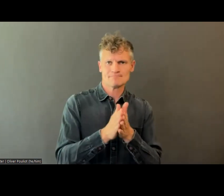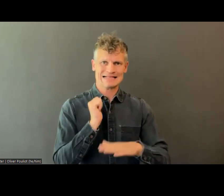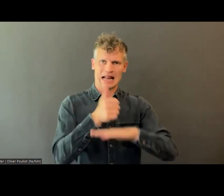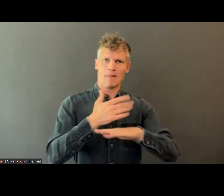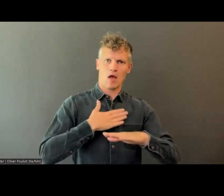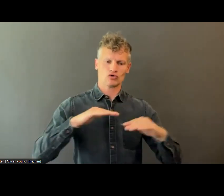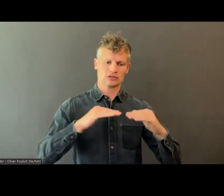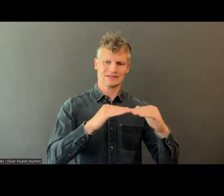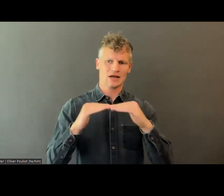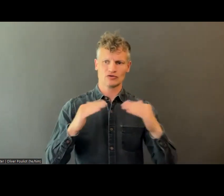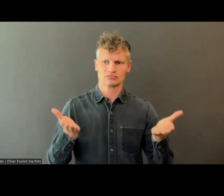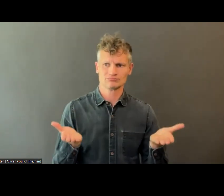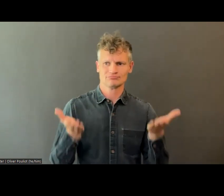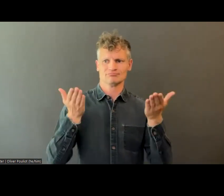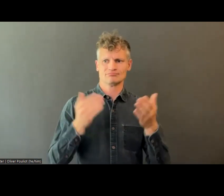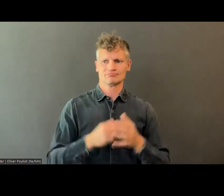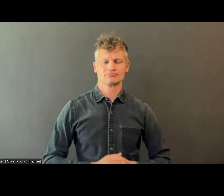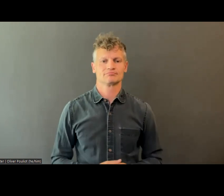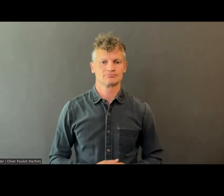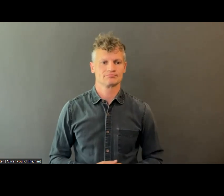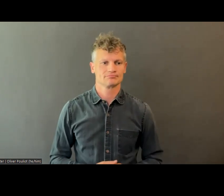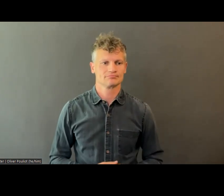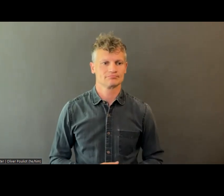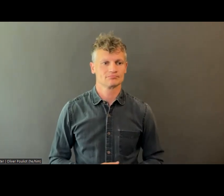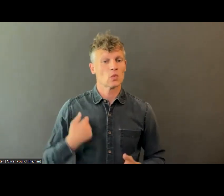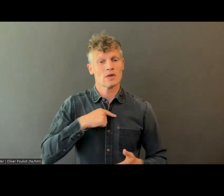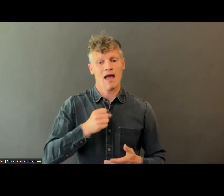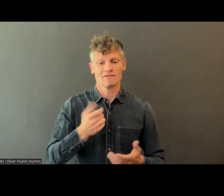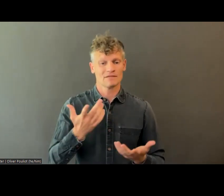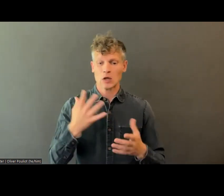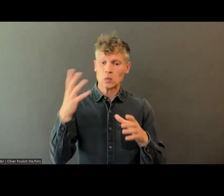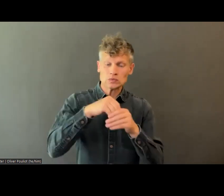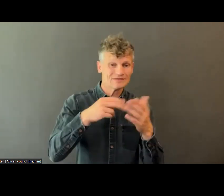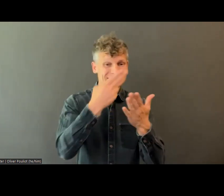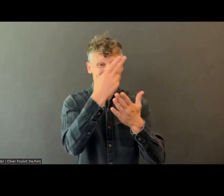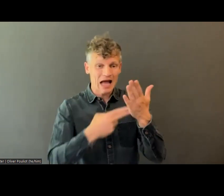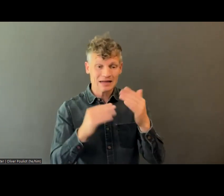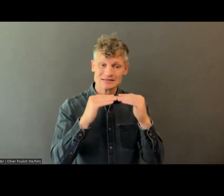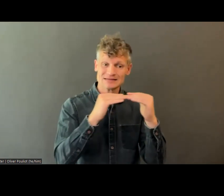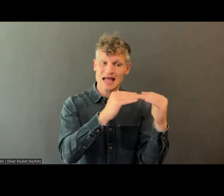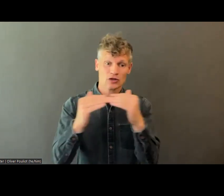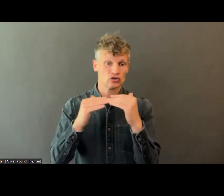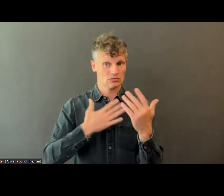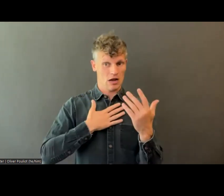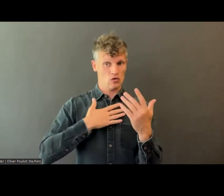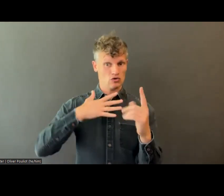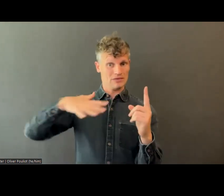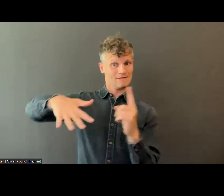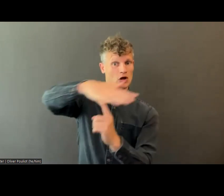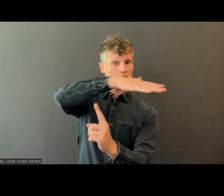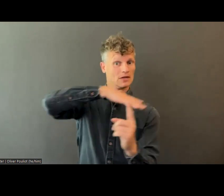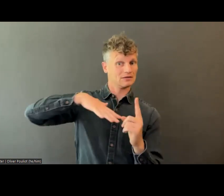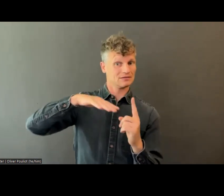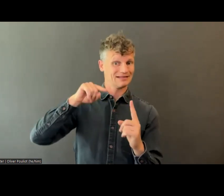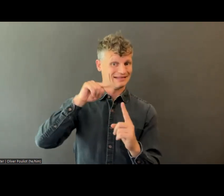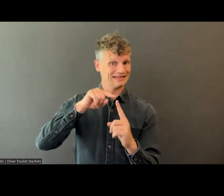built infrastructure. And picking up from that learning, we've been working with work streams across the